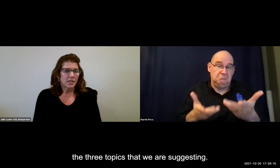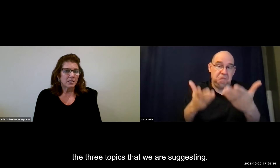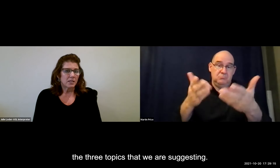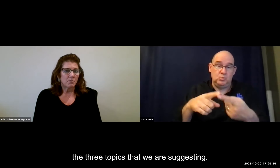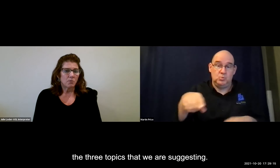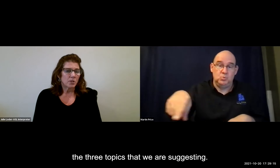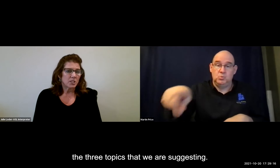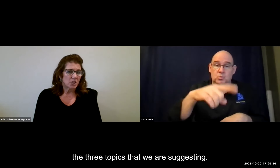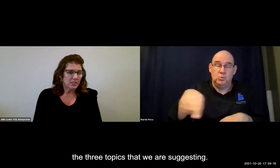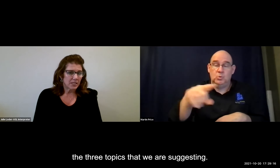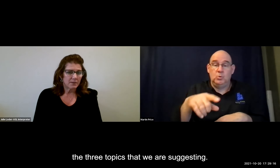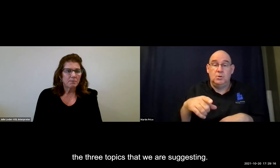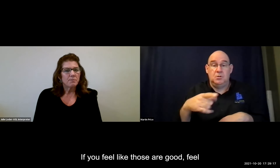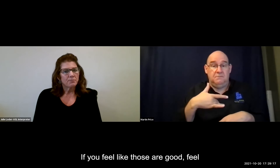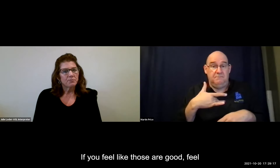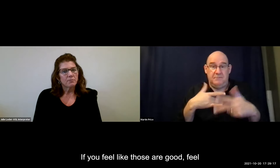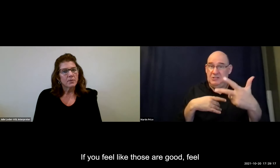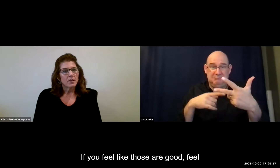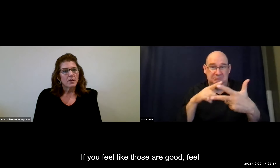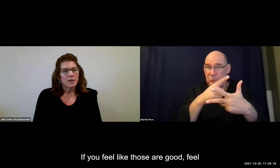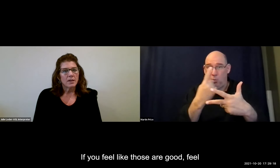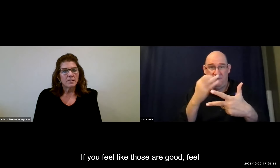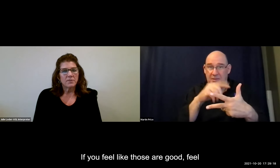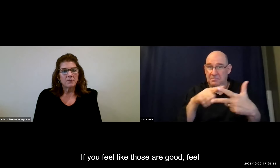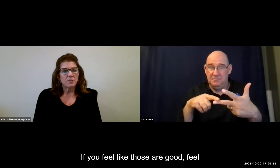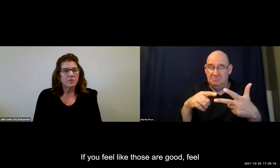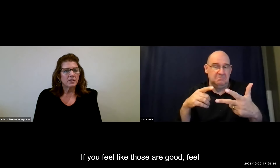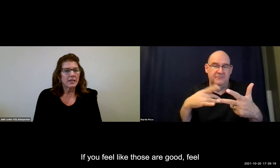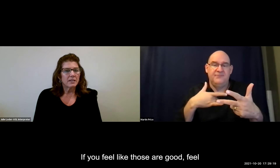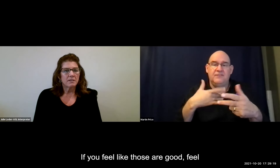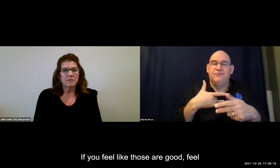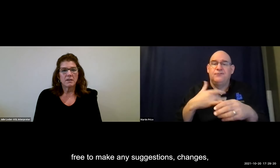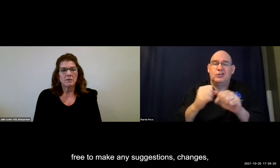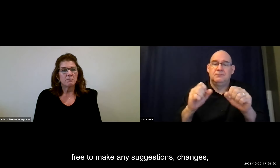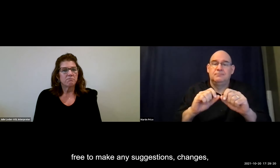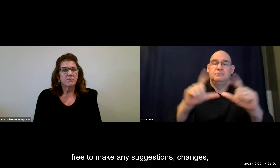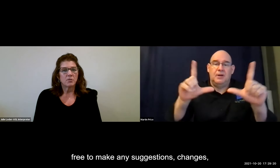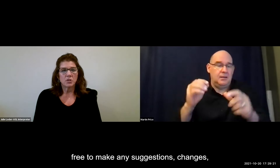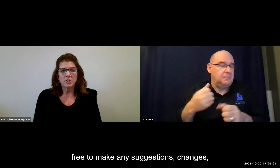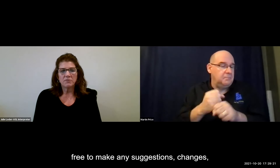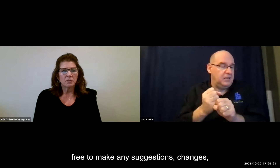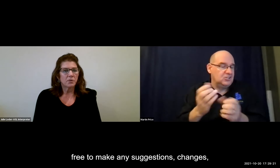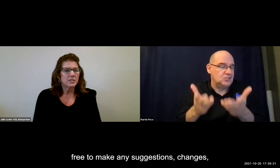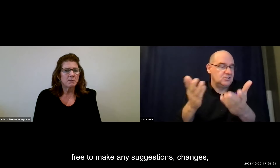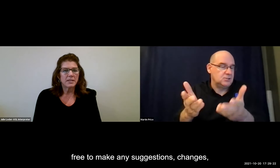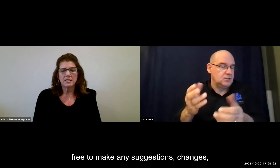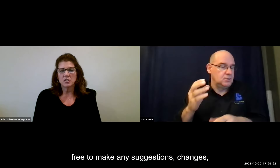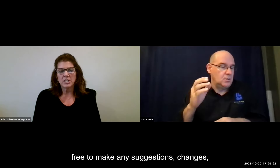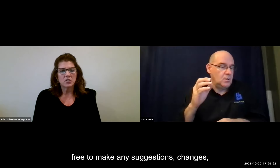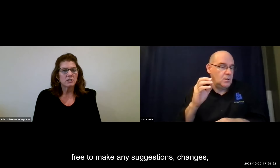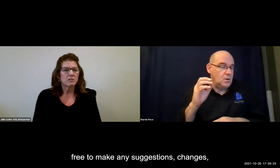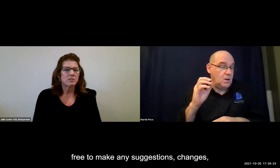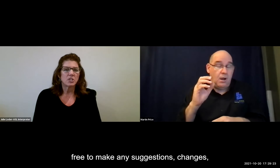topics that we're suggesting. If you feel like Those are good. Feel free to make